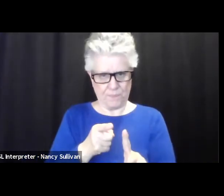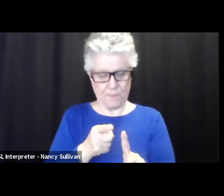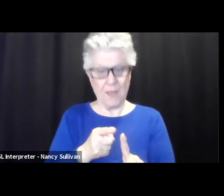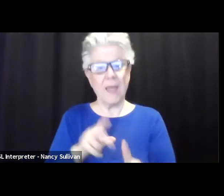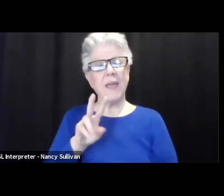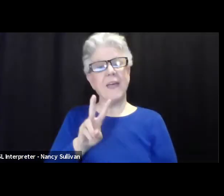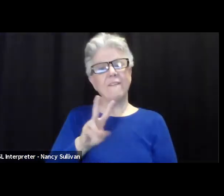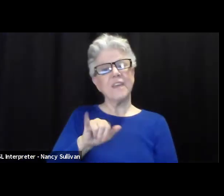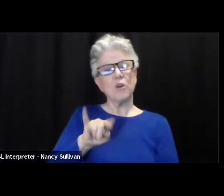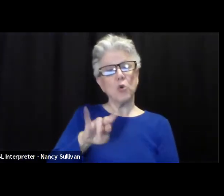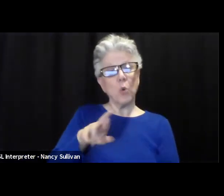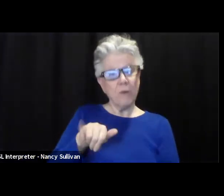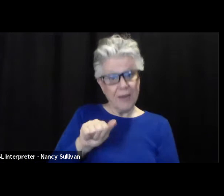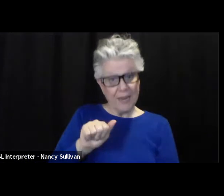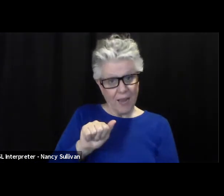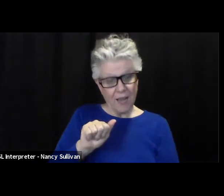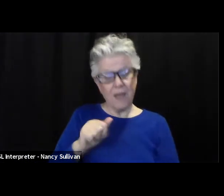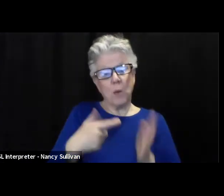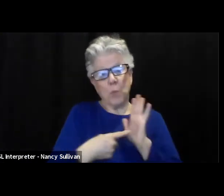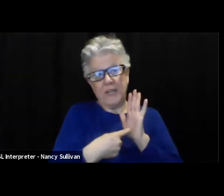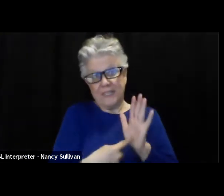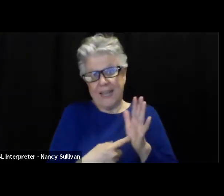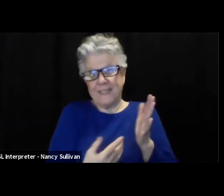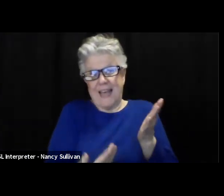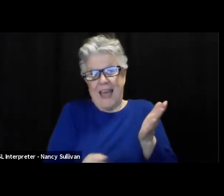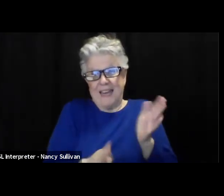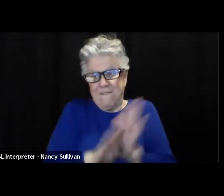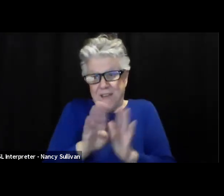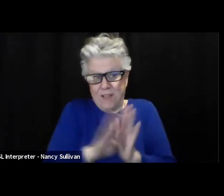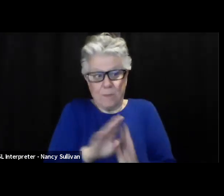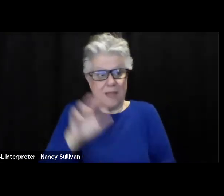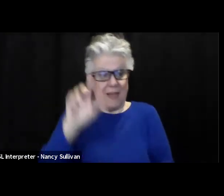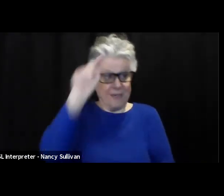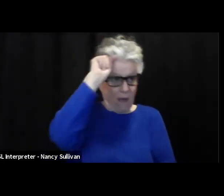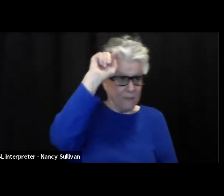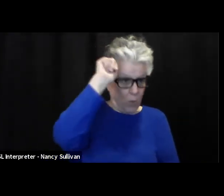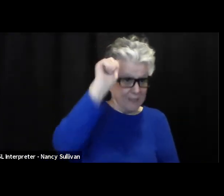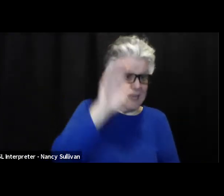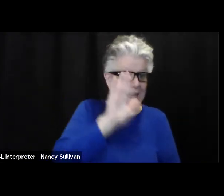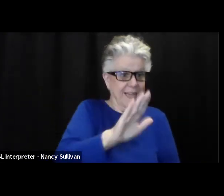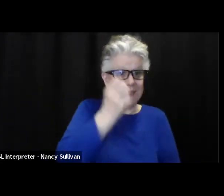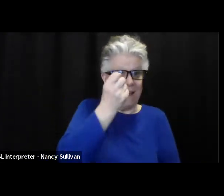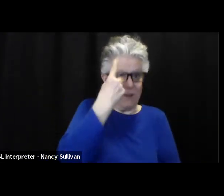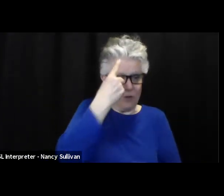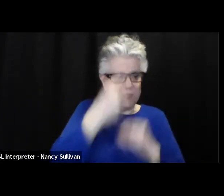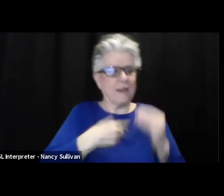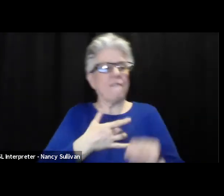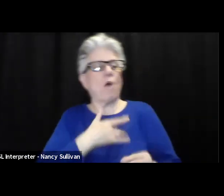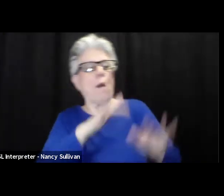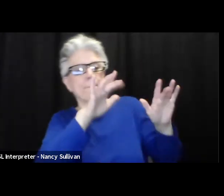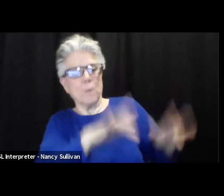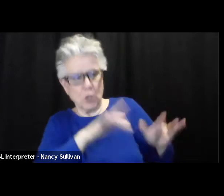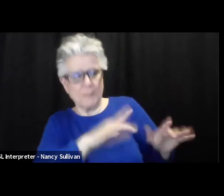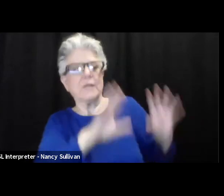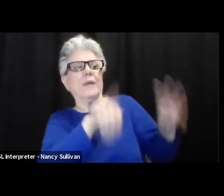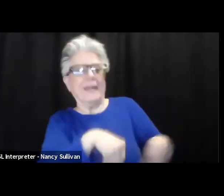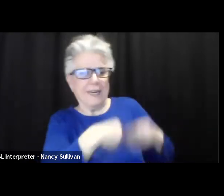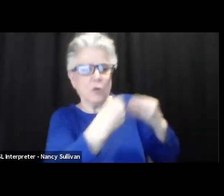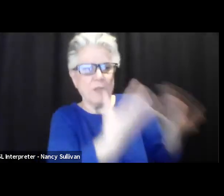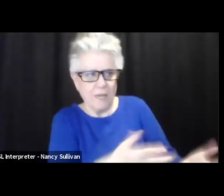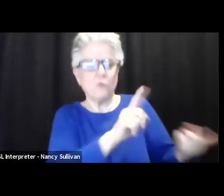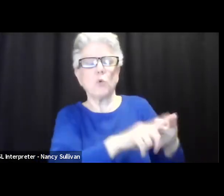Victoria presents and develops Aquinas' understanding of the merciful regard that is due to persons who lack the use of